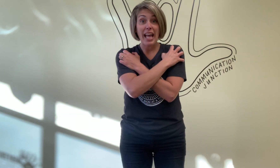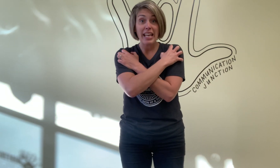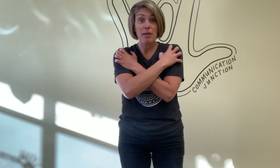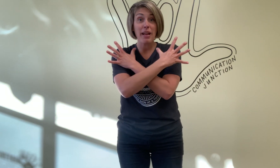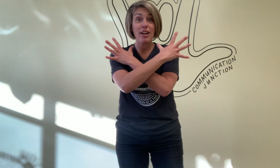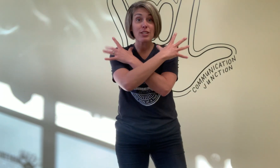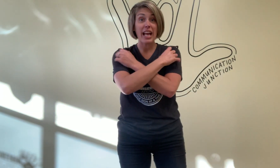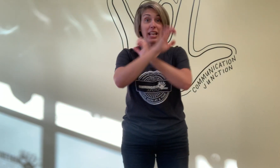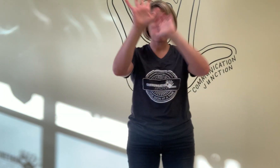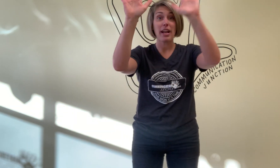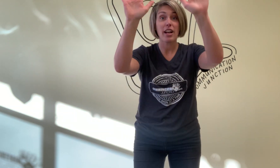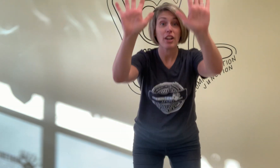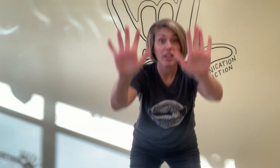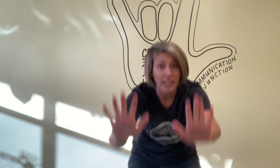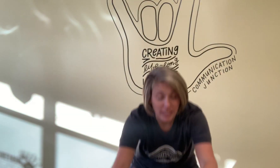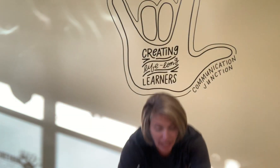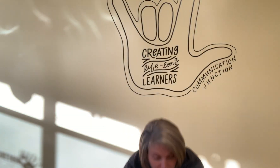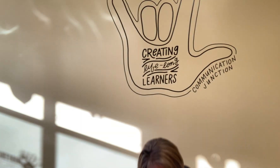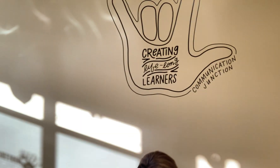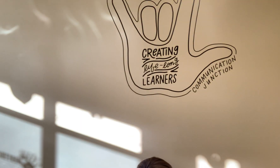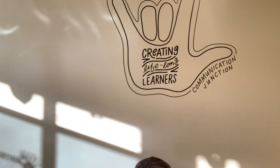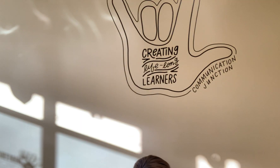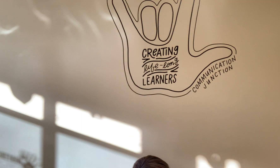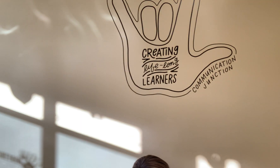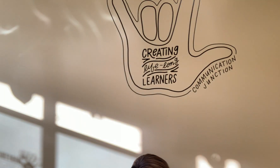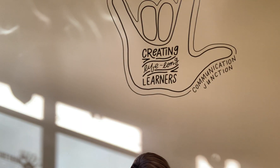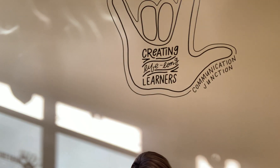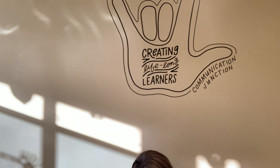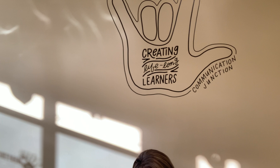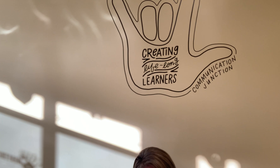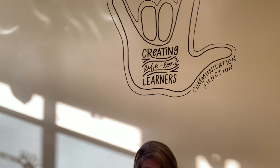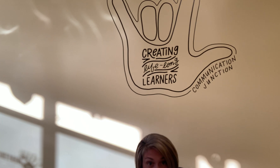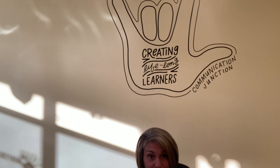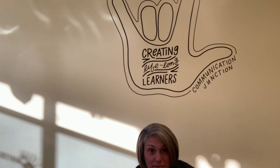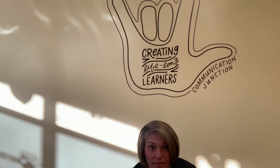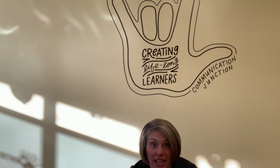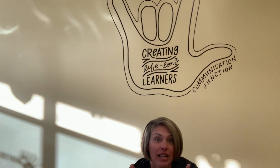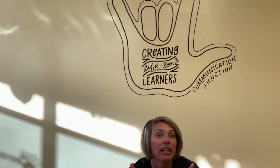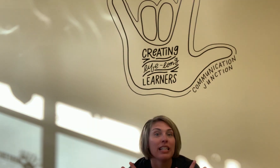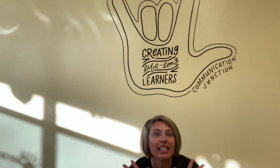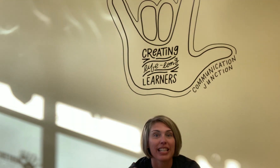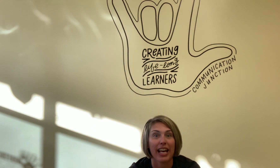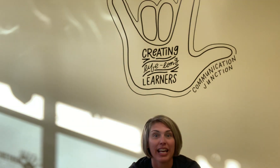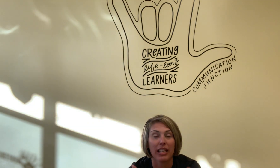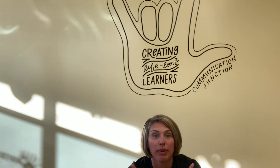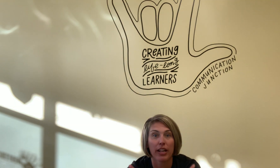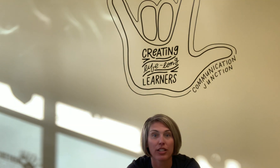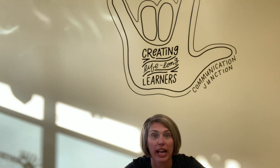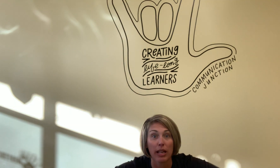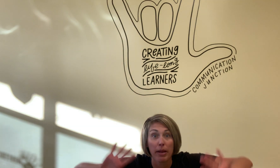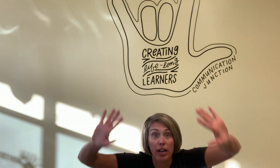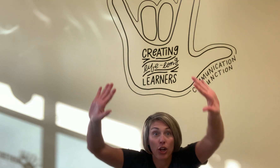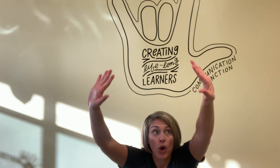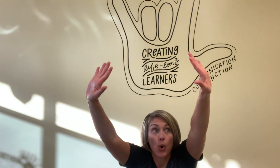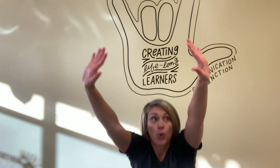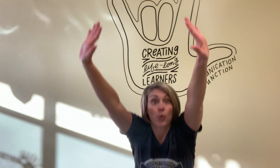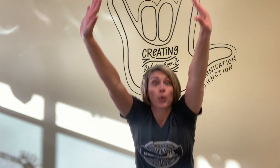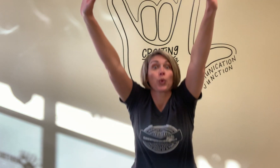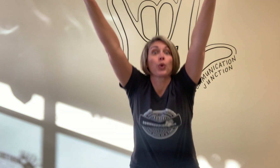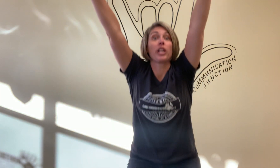Teddy bear, touch the ground. Teddy bear, reach